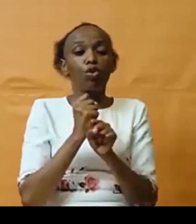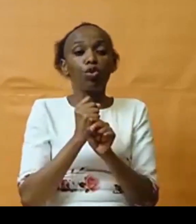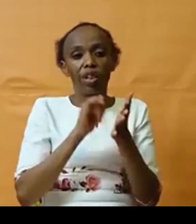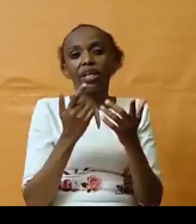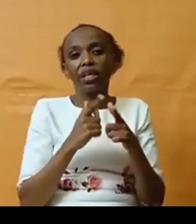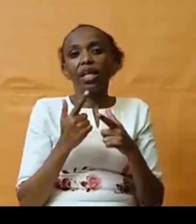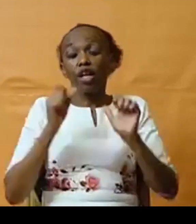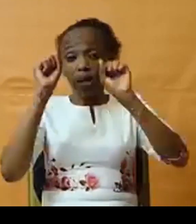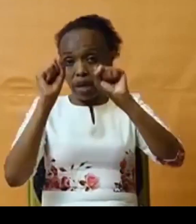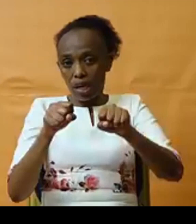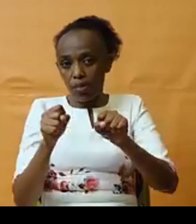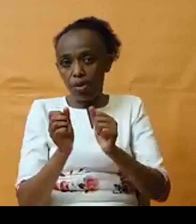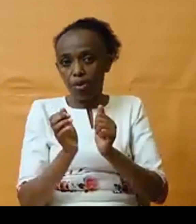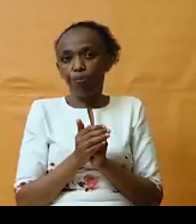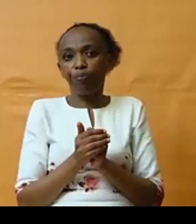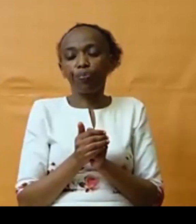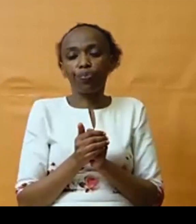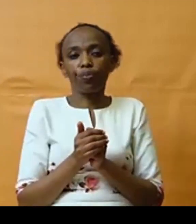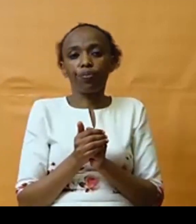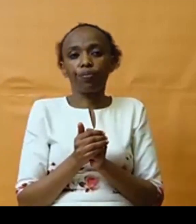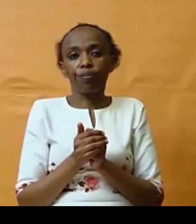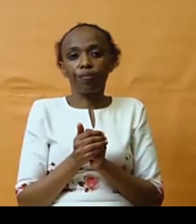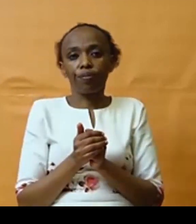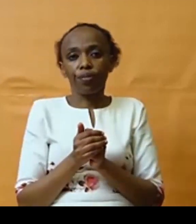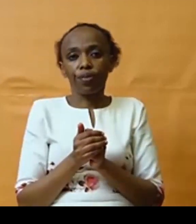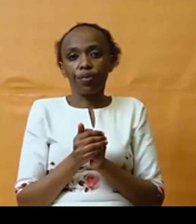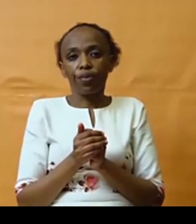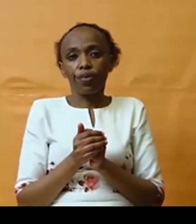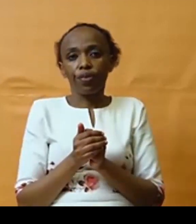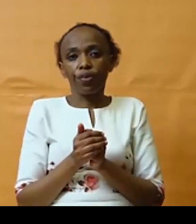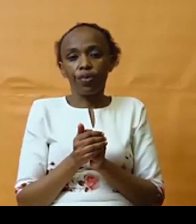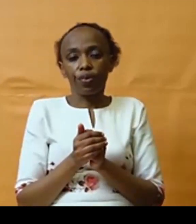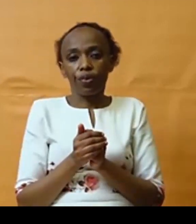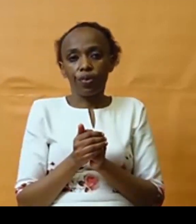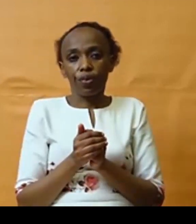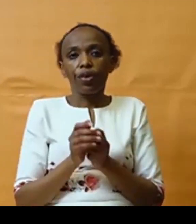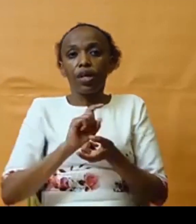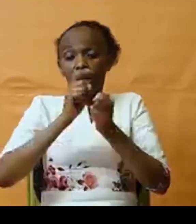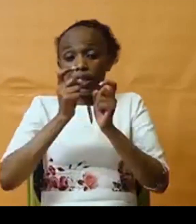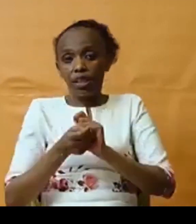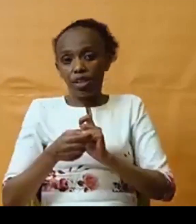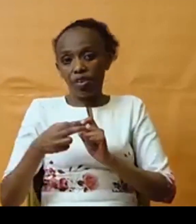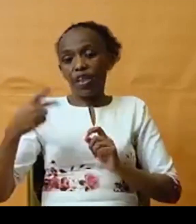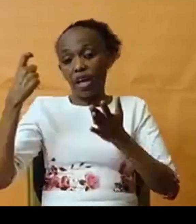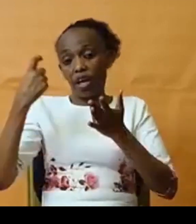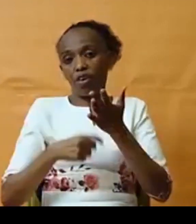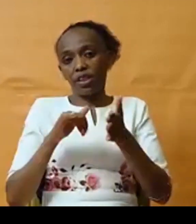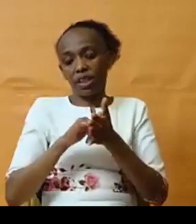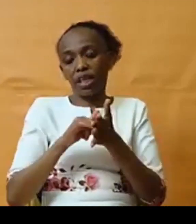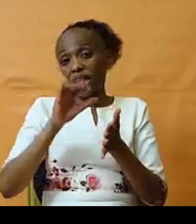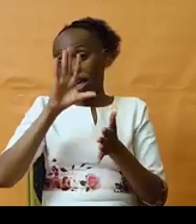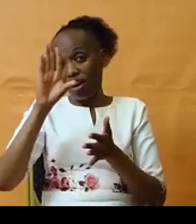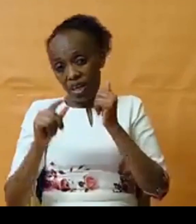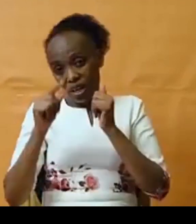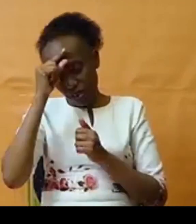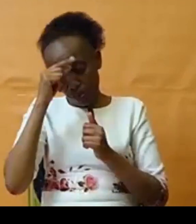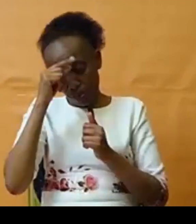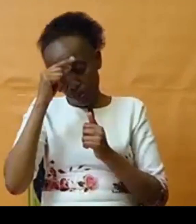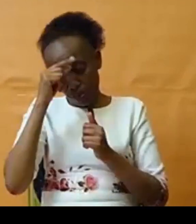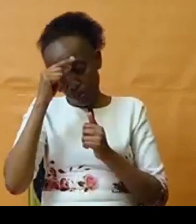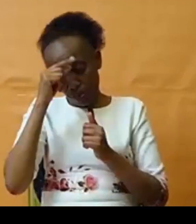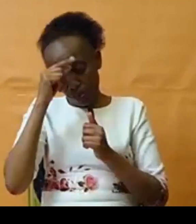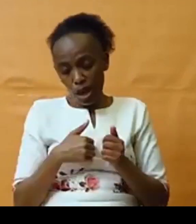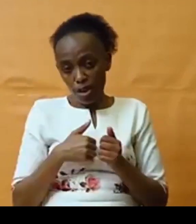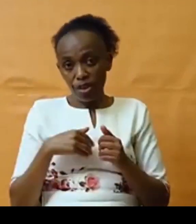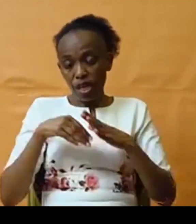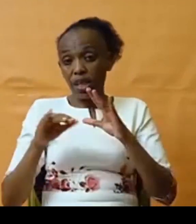would enable the shaving of the high cost that African governments have been facing on the repo